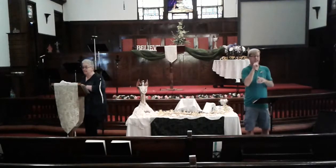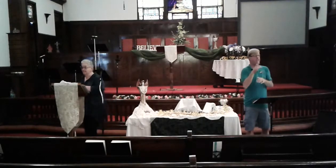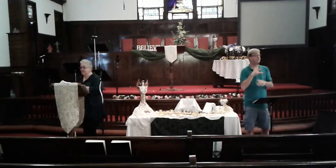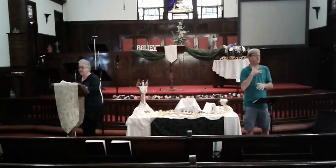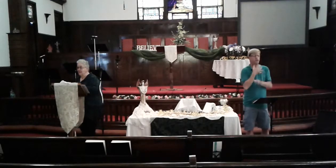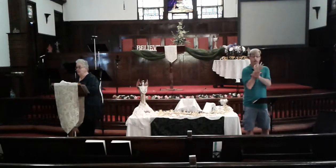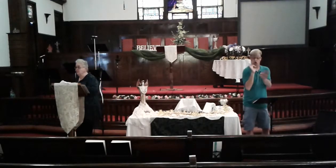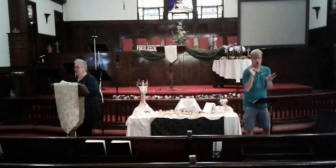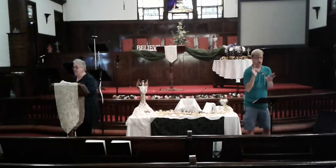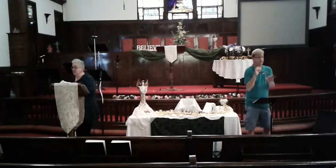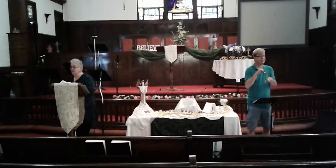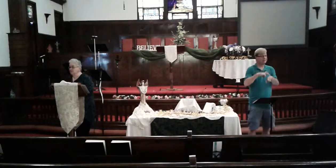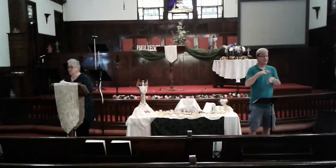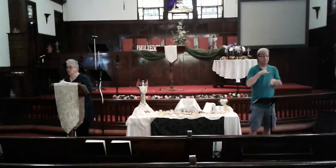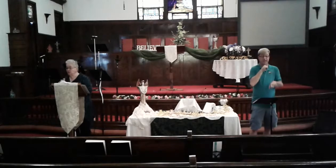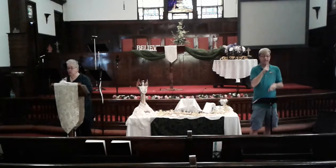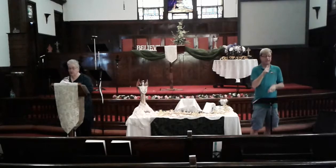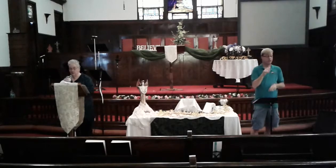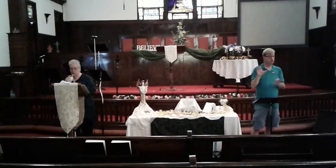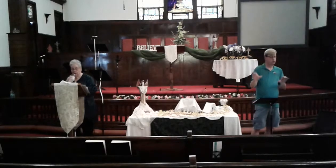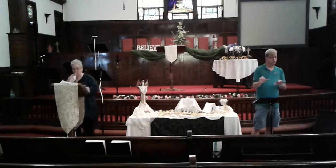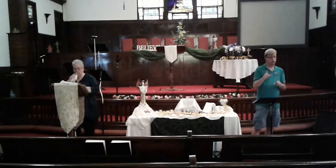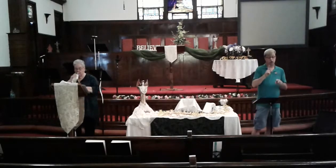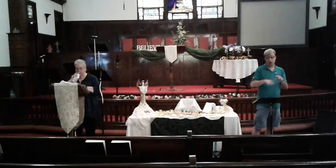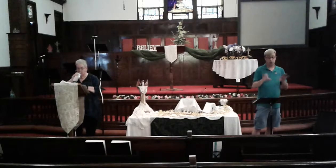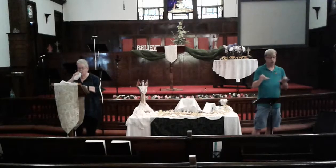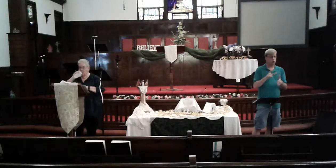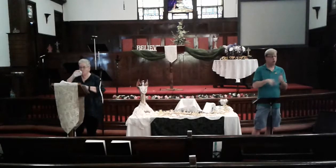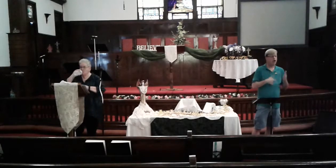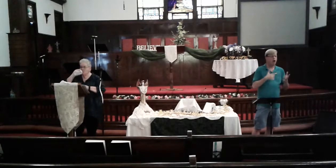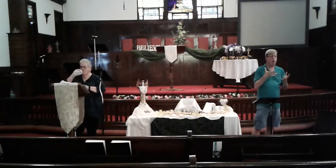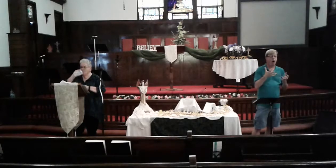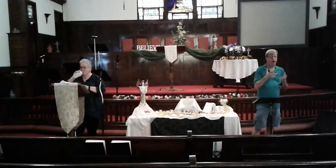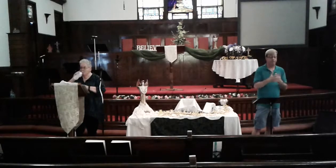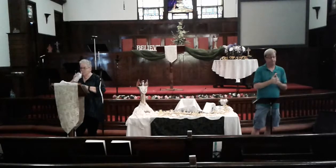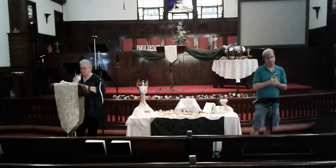free, times when I didn't do and couldn't do what I wanted to.